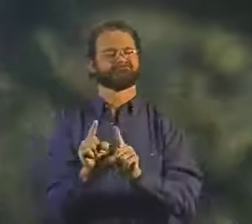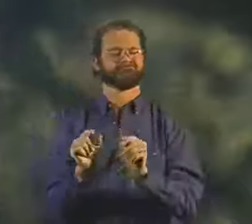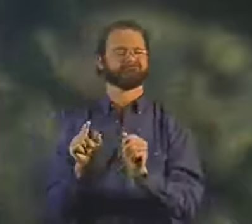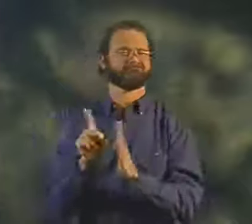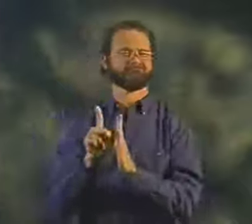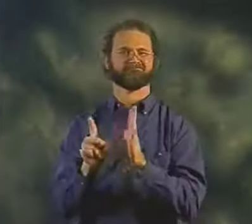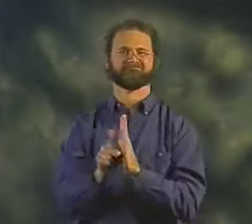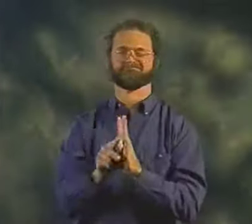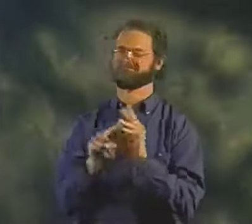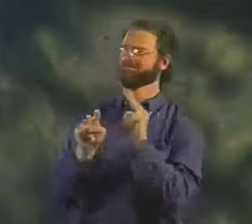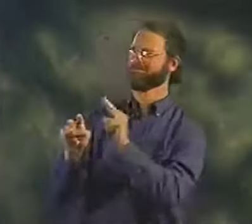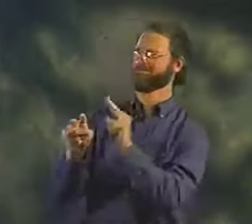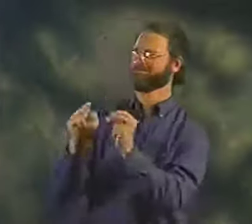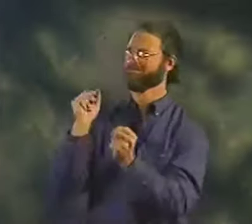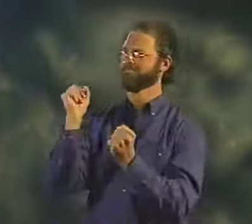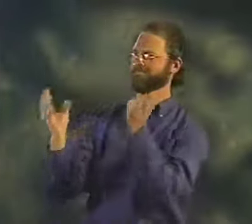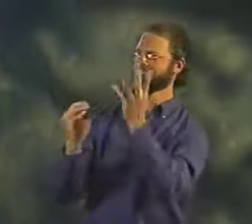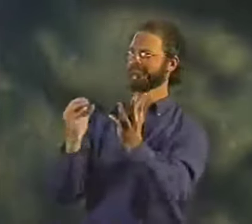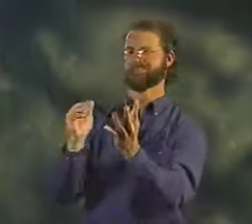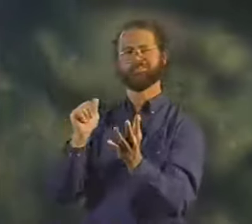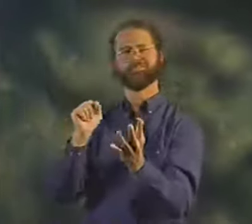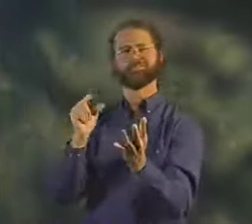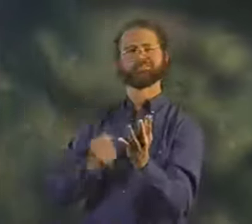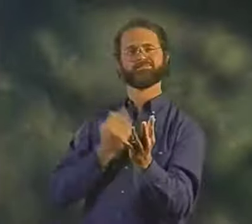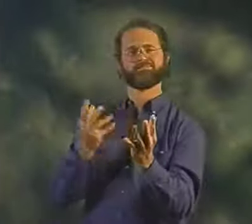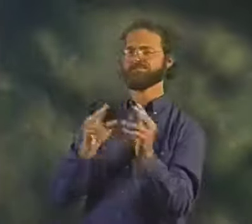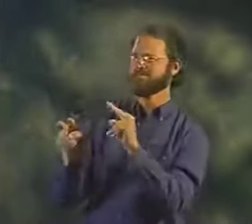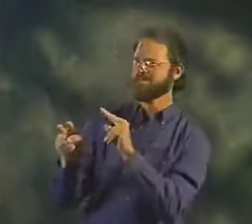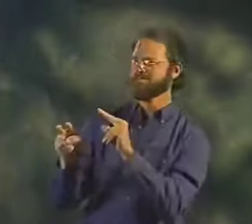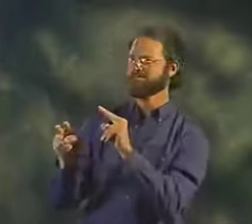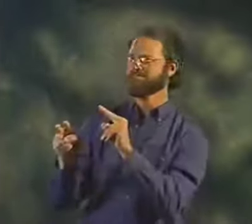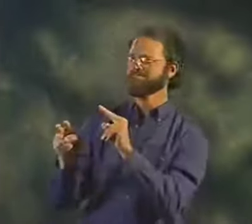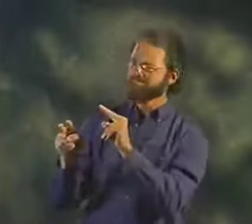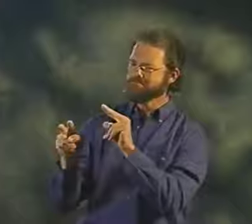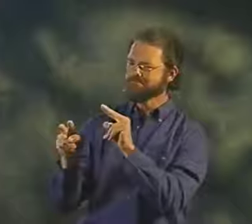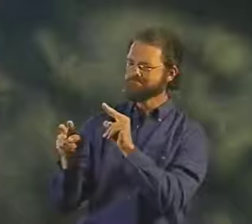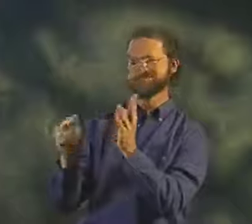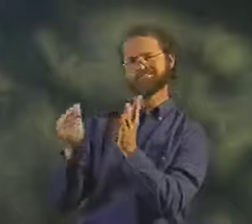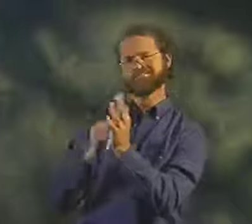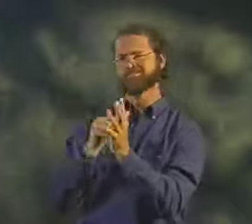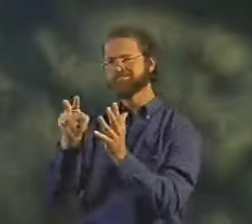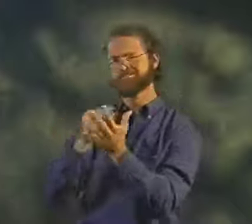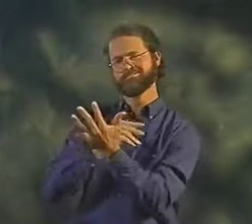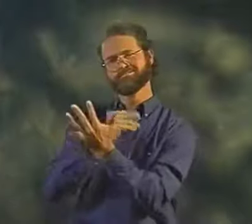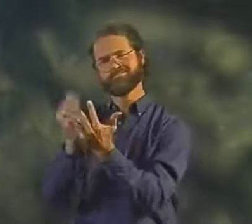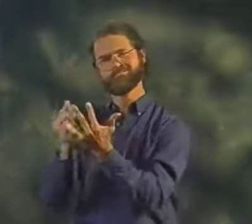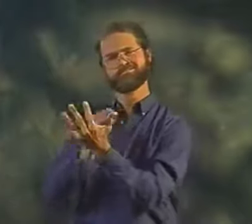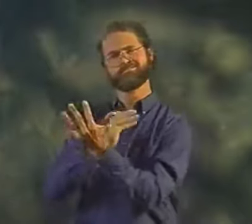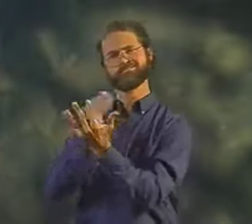So too with ASL poetry, you'll need to watch several times before you get